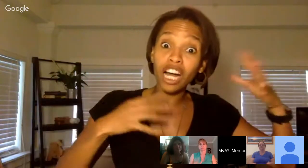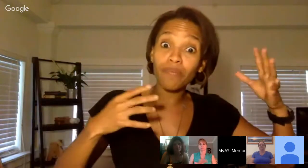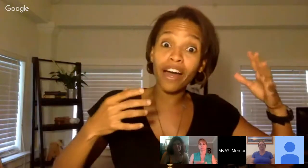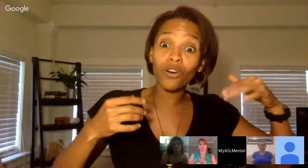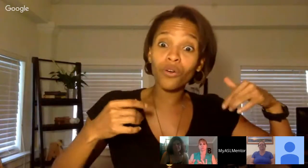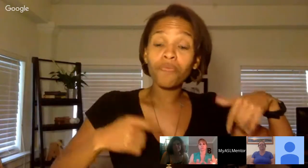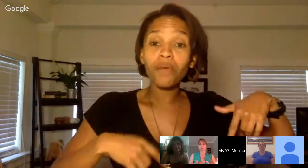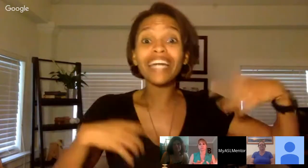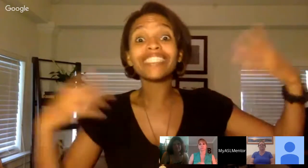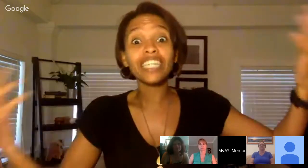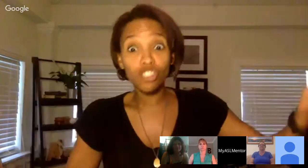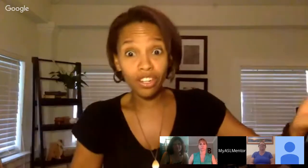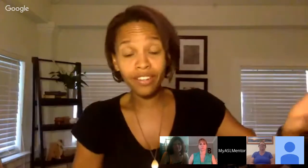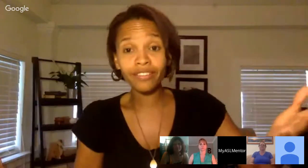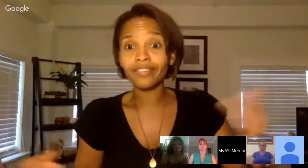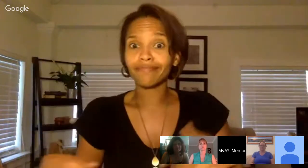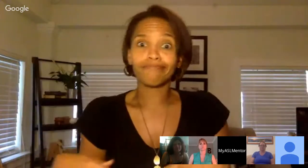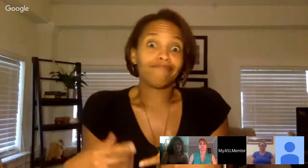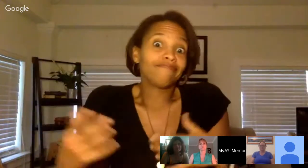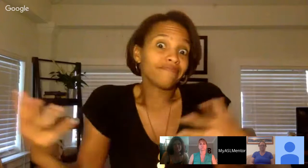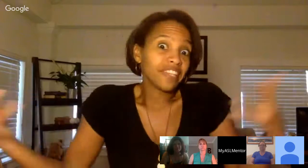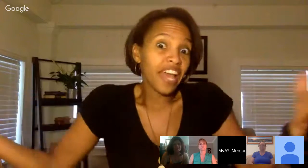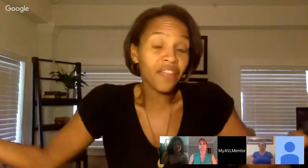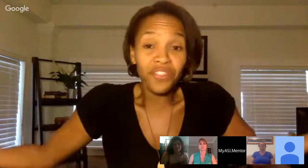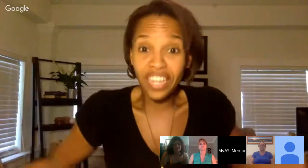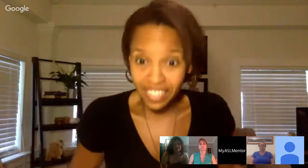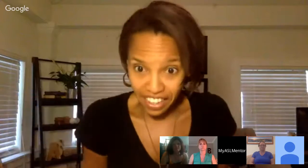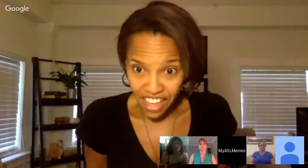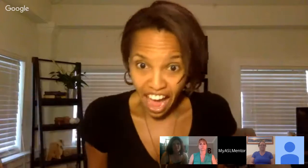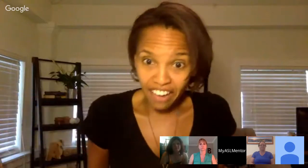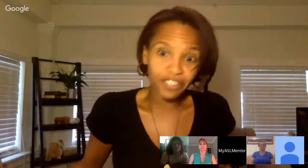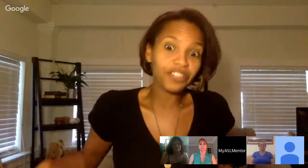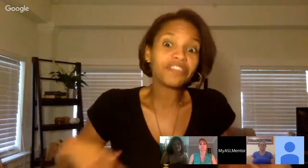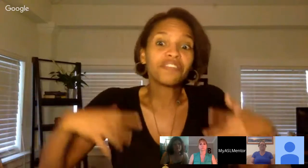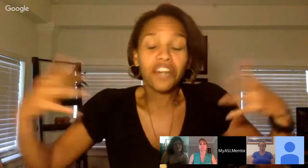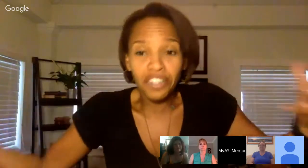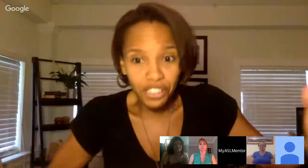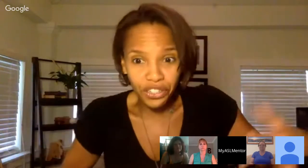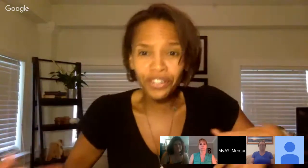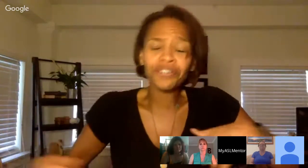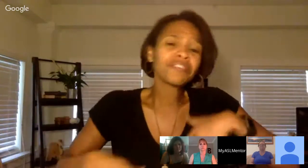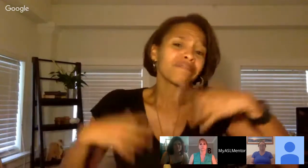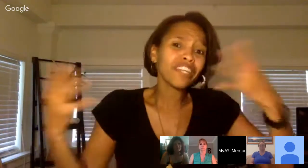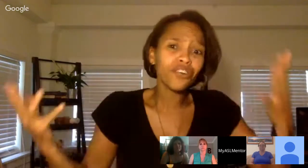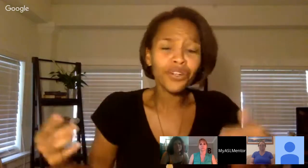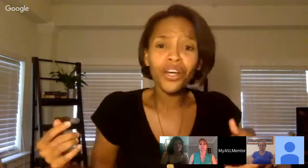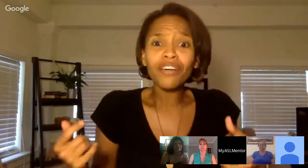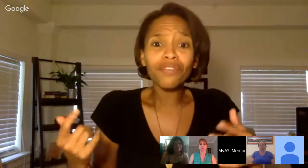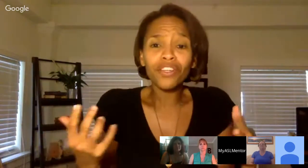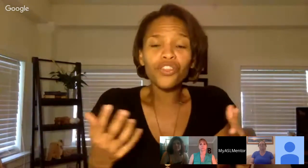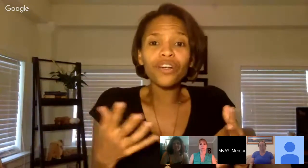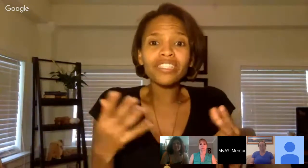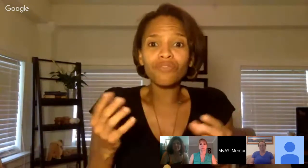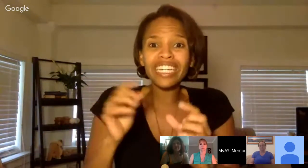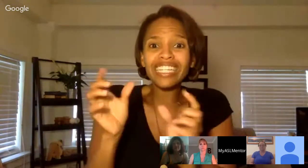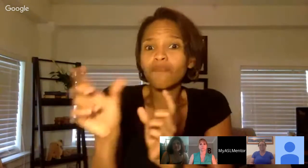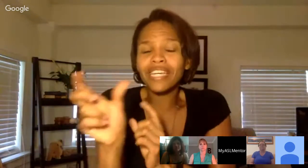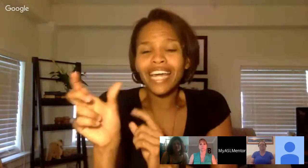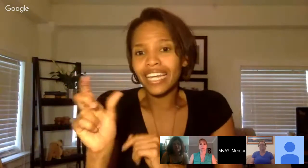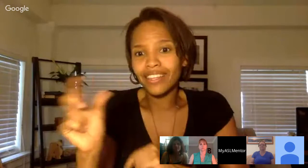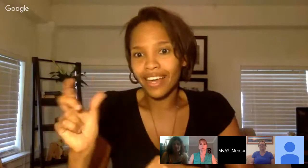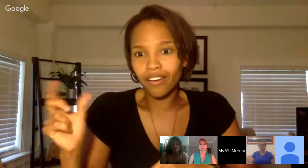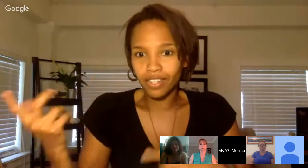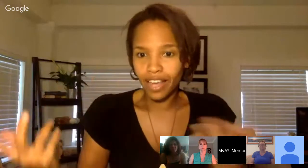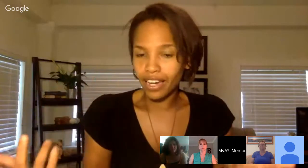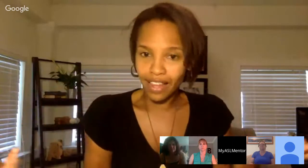would vlog about my teaching and things like that, or and such, or, you know, there doesn't really